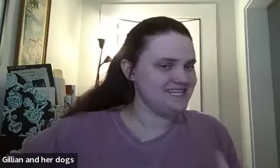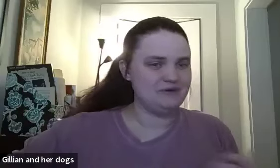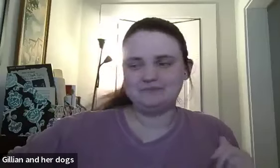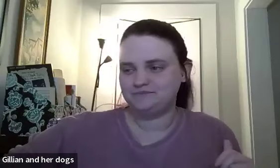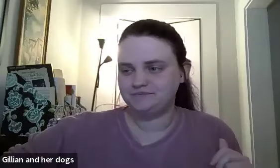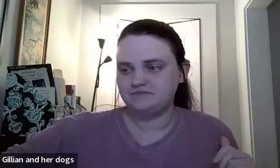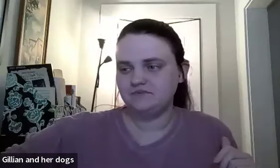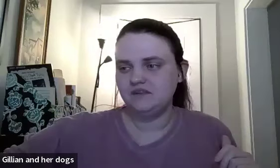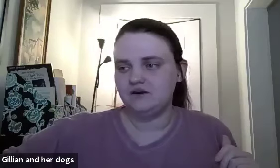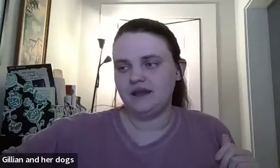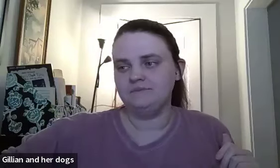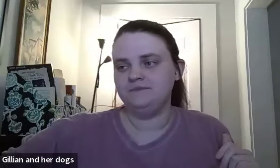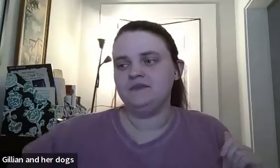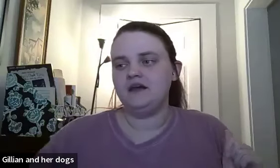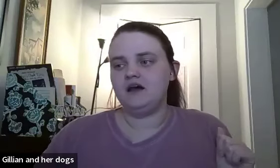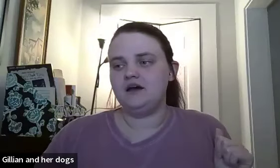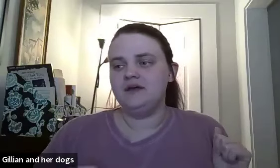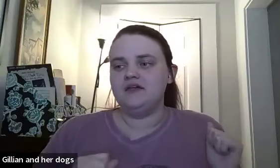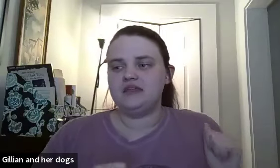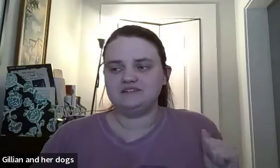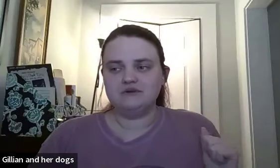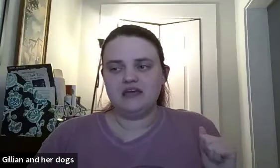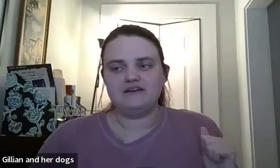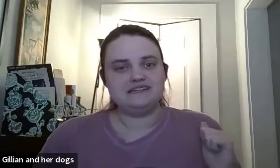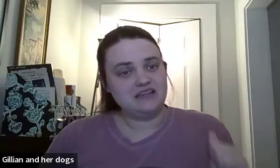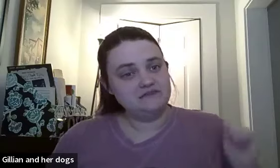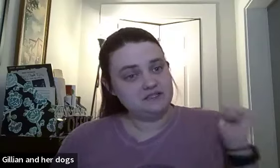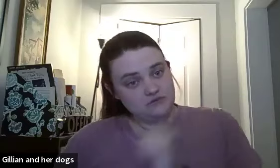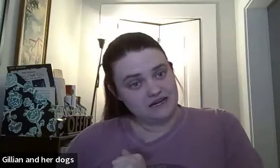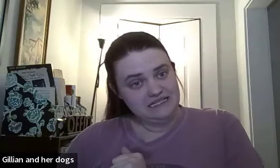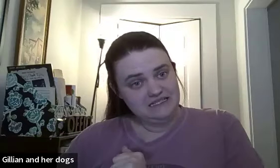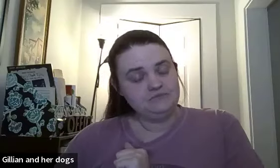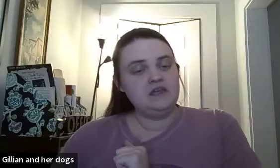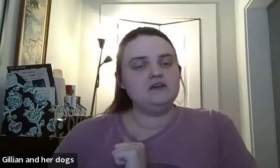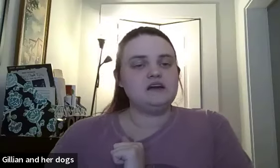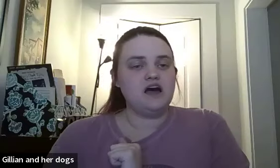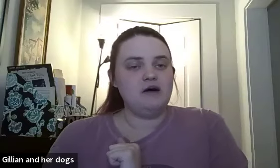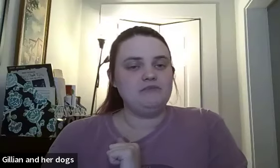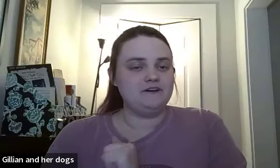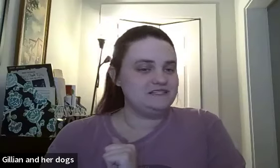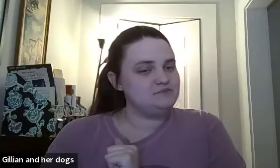So okay. The next one we have is left and right. Very